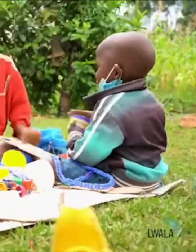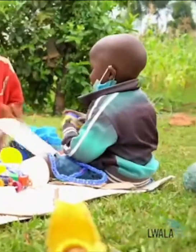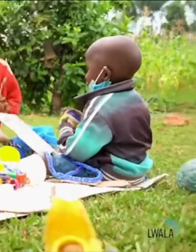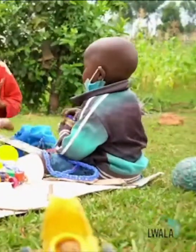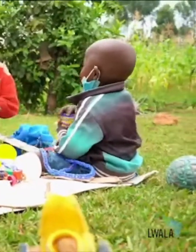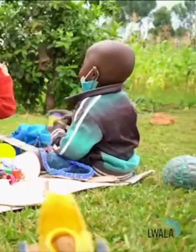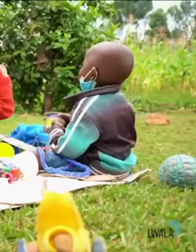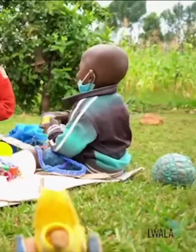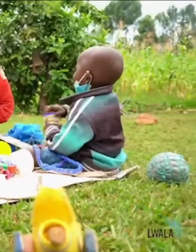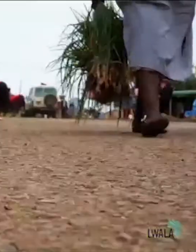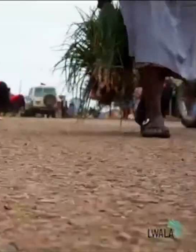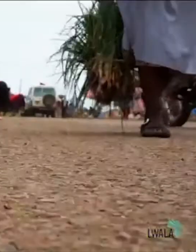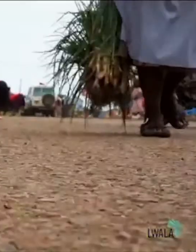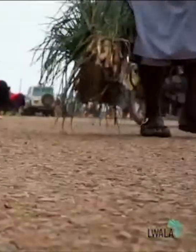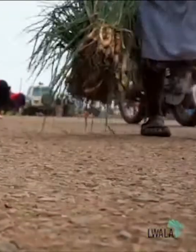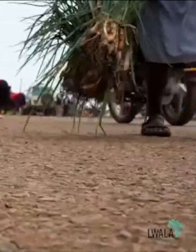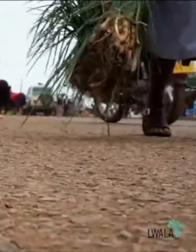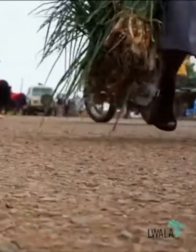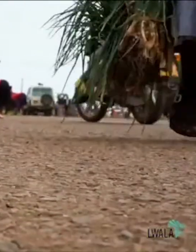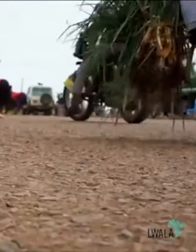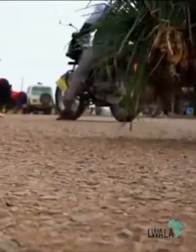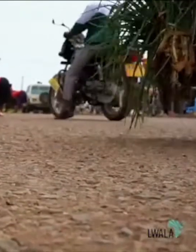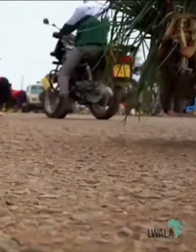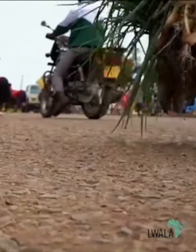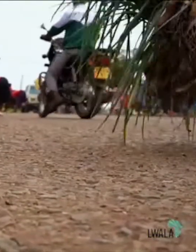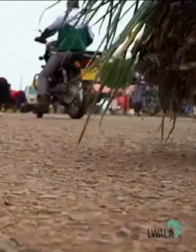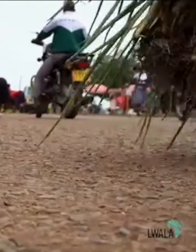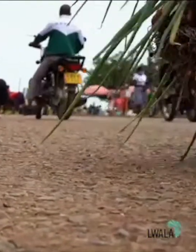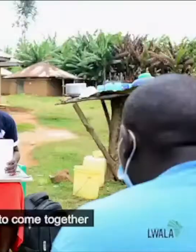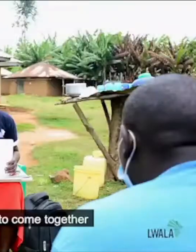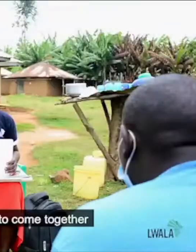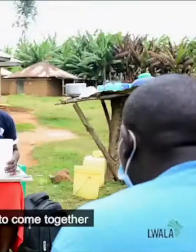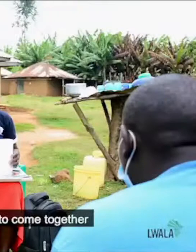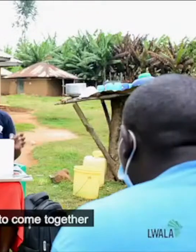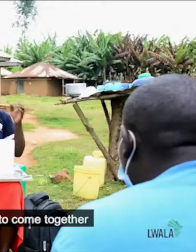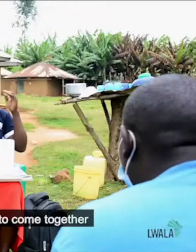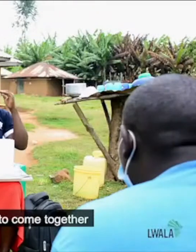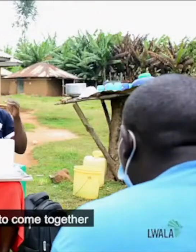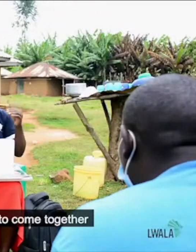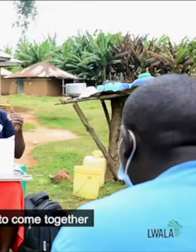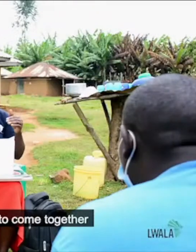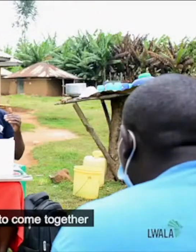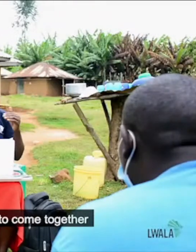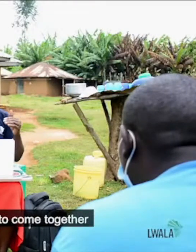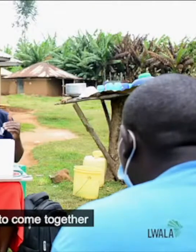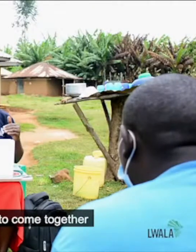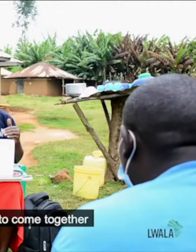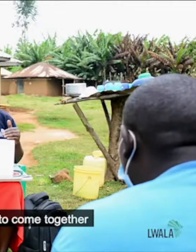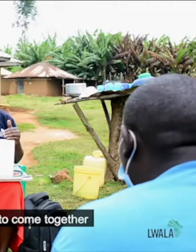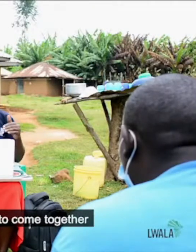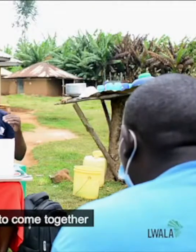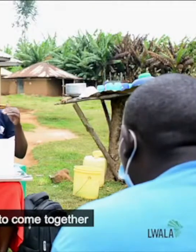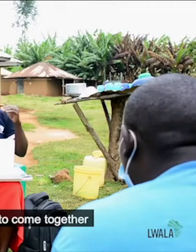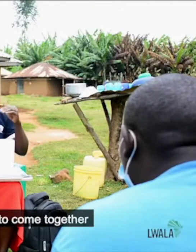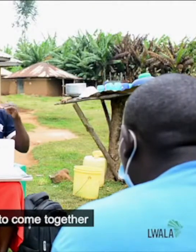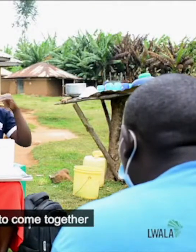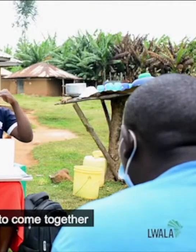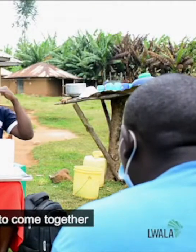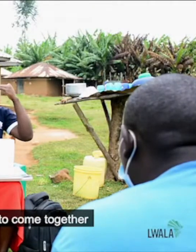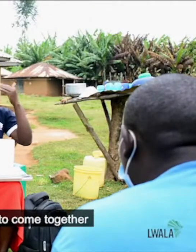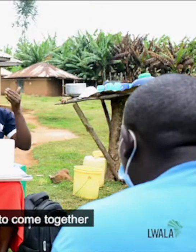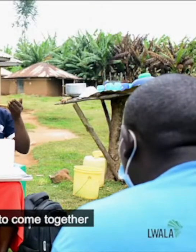poverty, nutrition deficiencies, poor health and psychosocial services. Nurturing care opuonjowa ni mondo